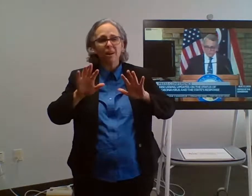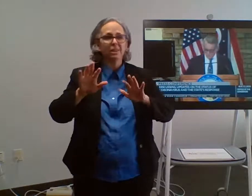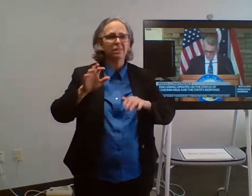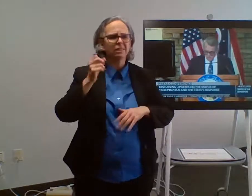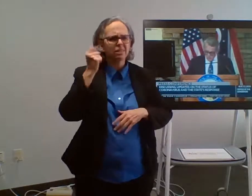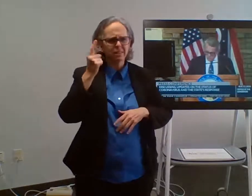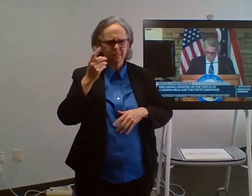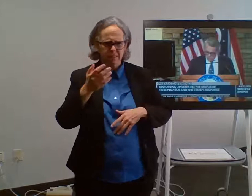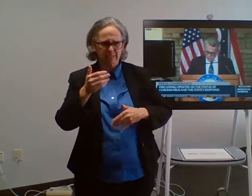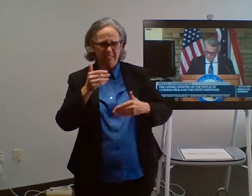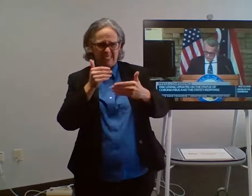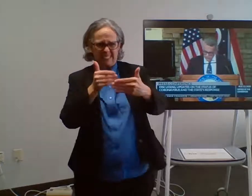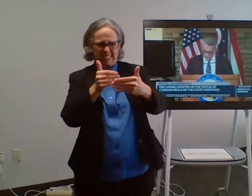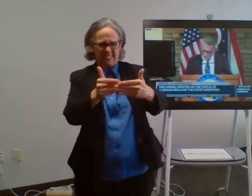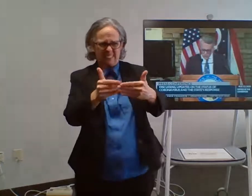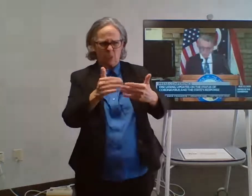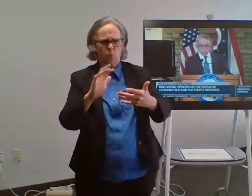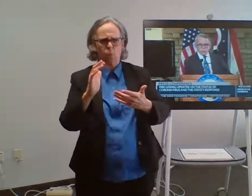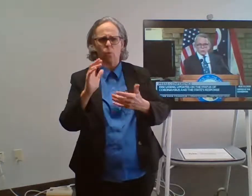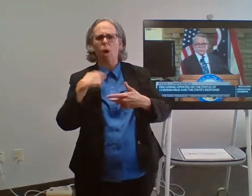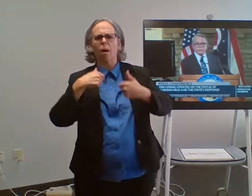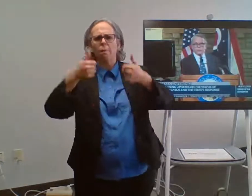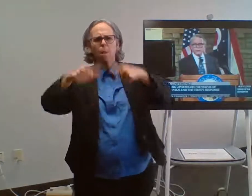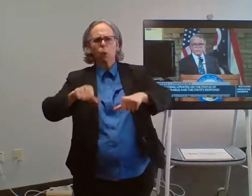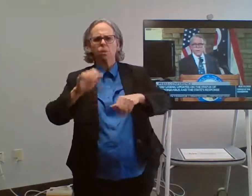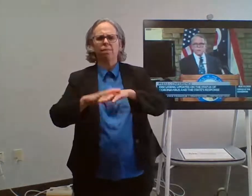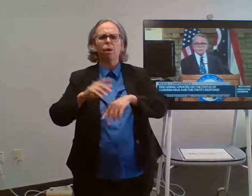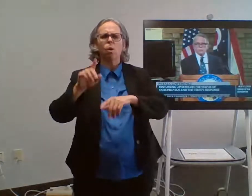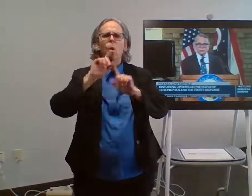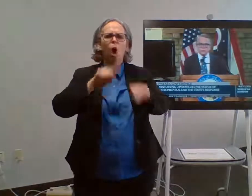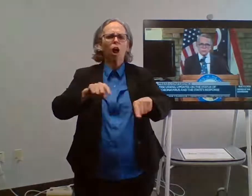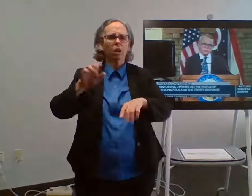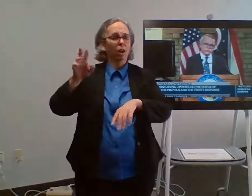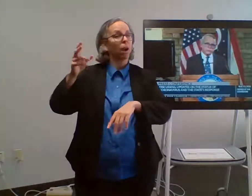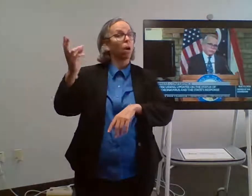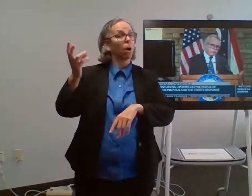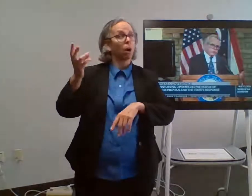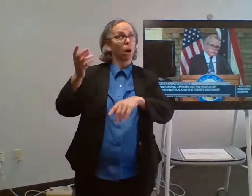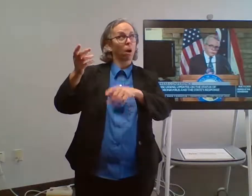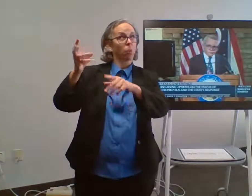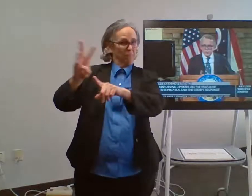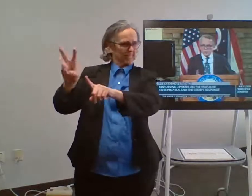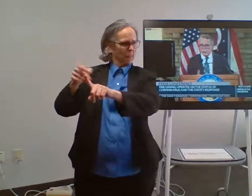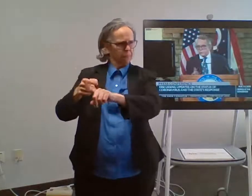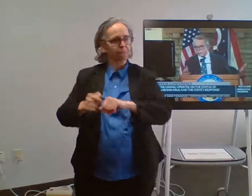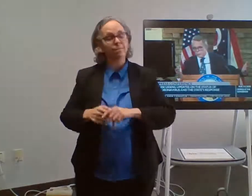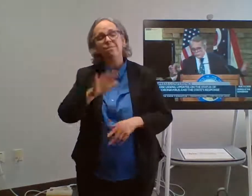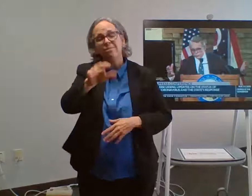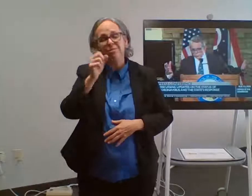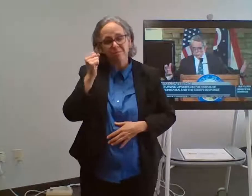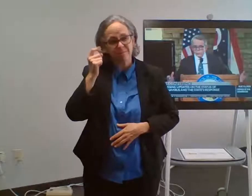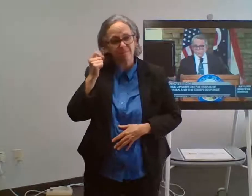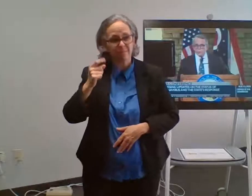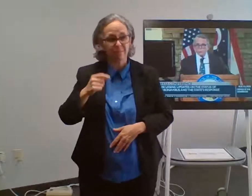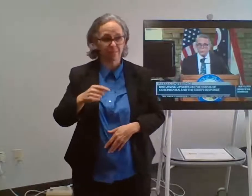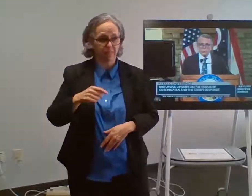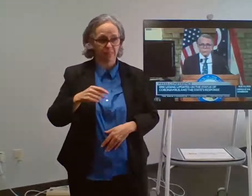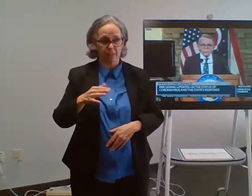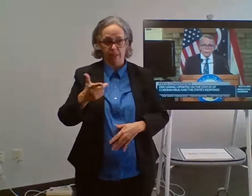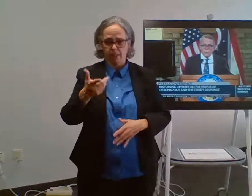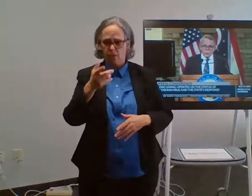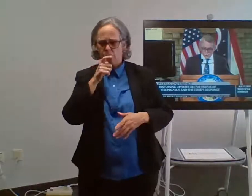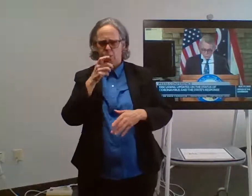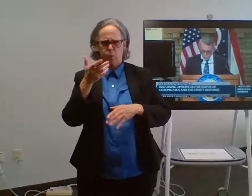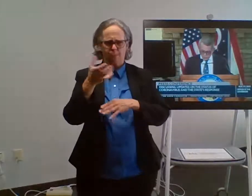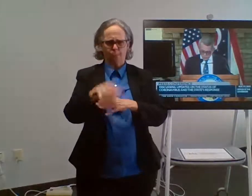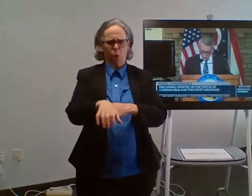see that. And ultimately, look, this is going to come down to teachers, and teachers are going to be the ones who are going to deal